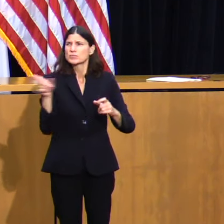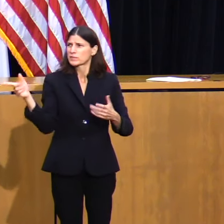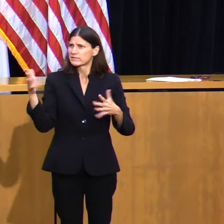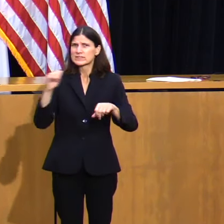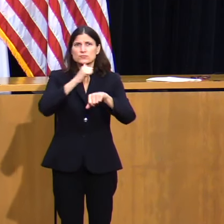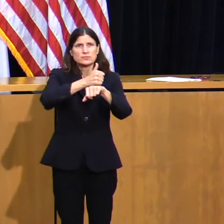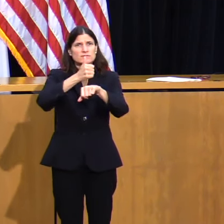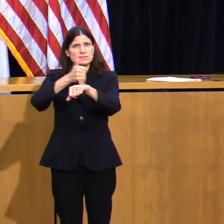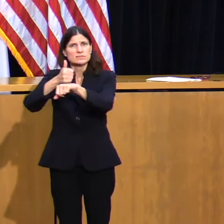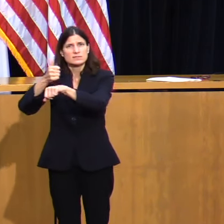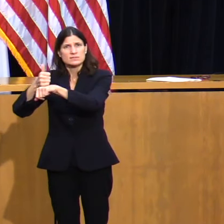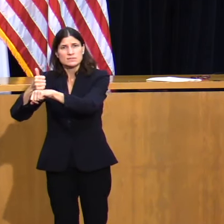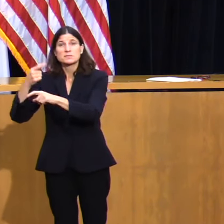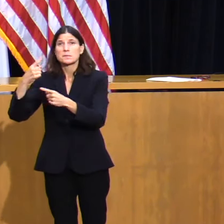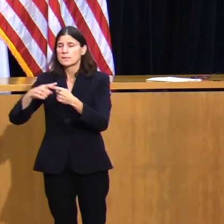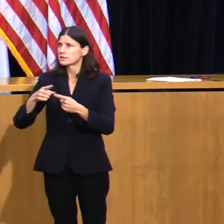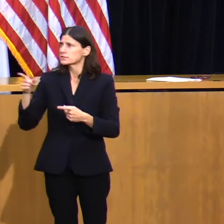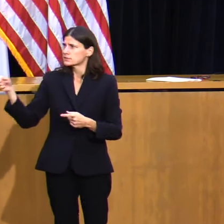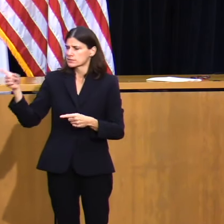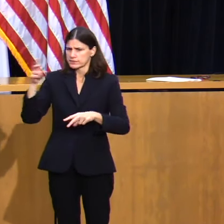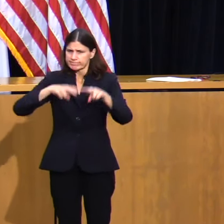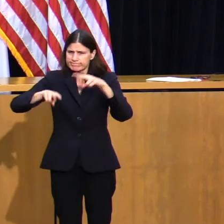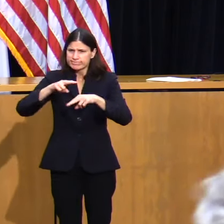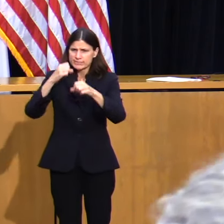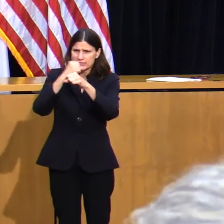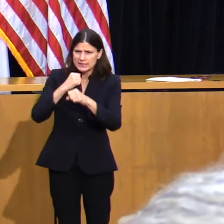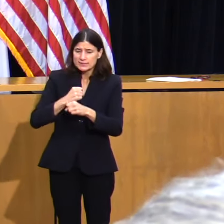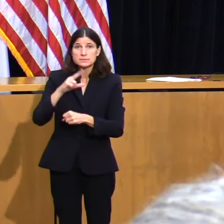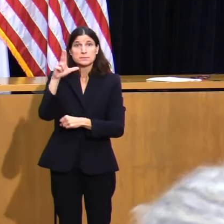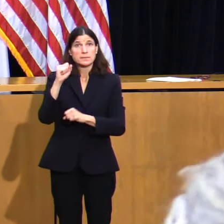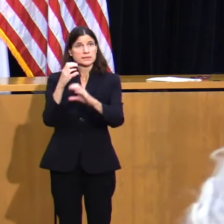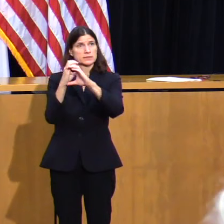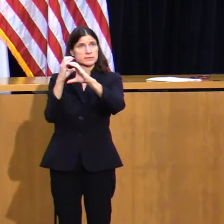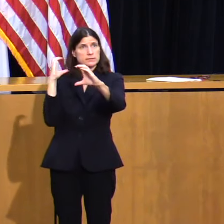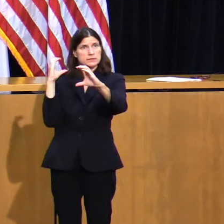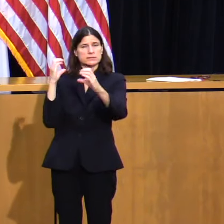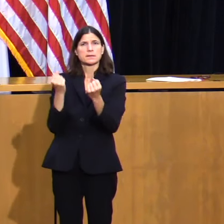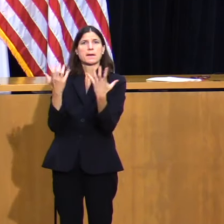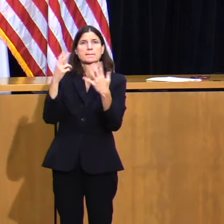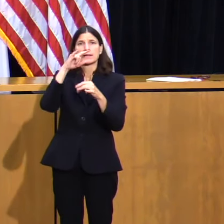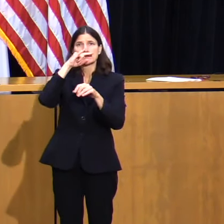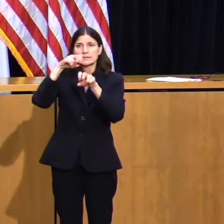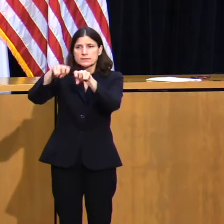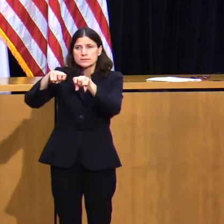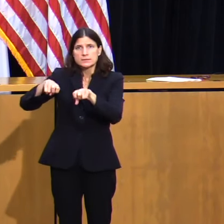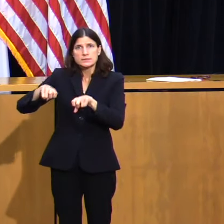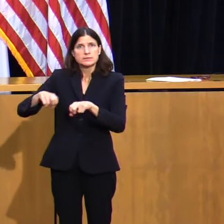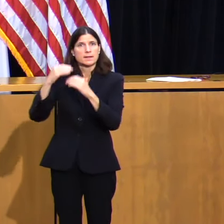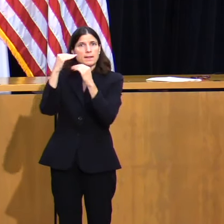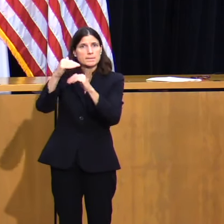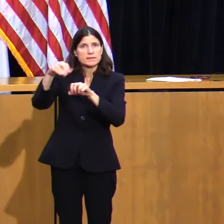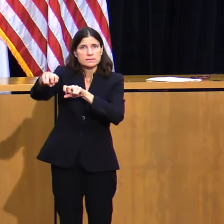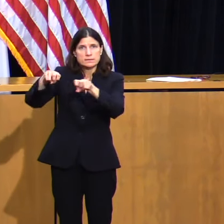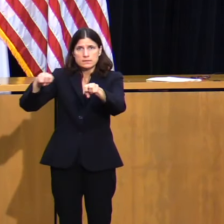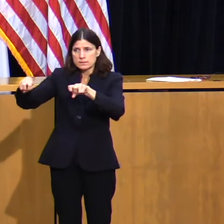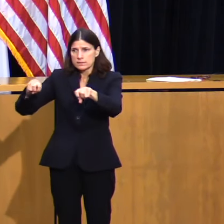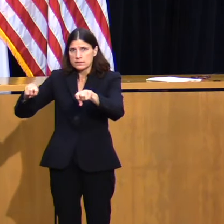like we did in nursing homes. All right, we come to you in the event that you believe you have a cluster, and